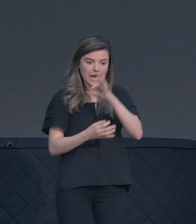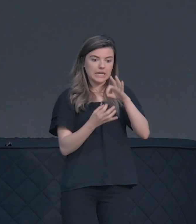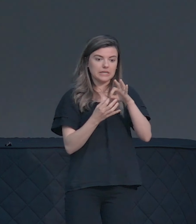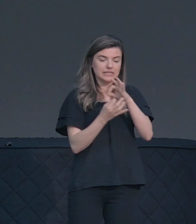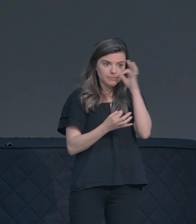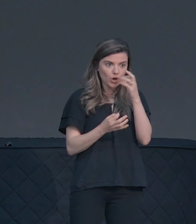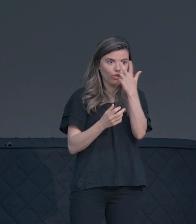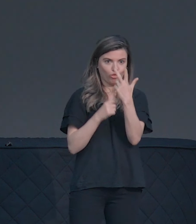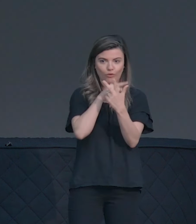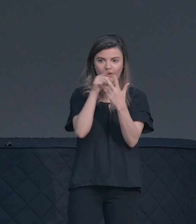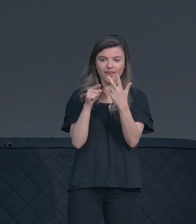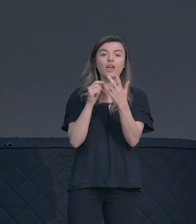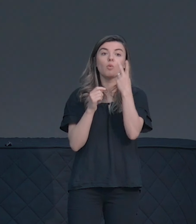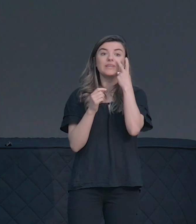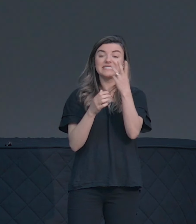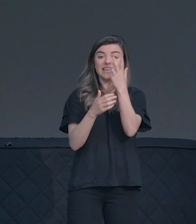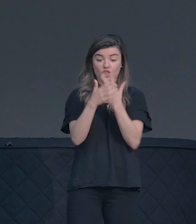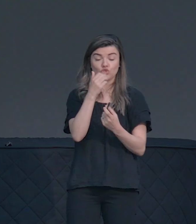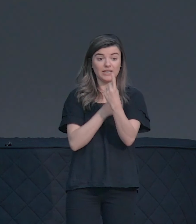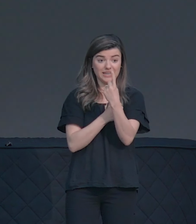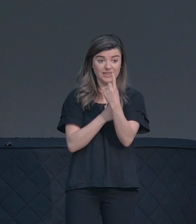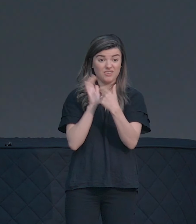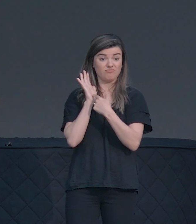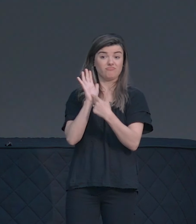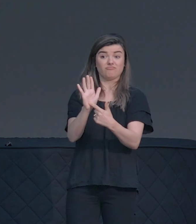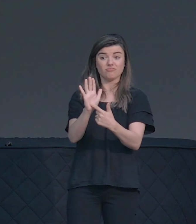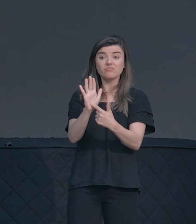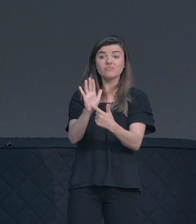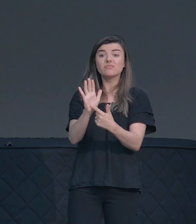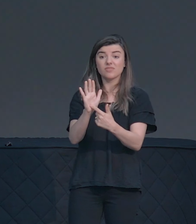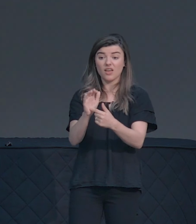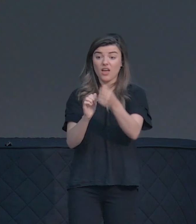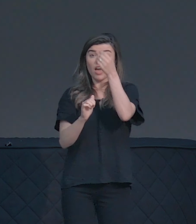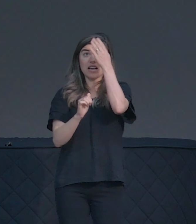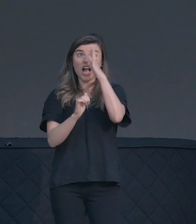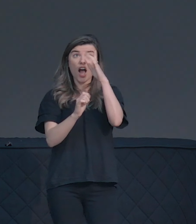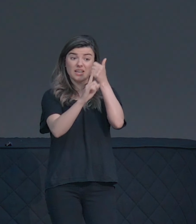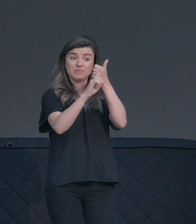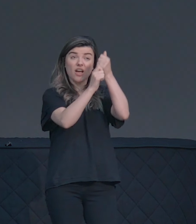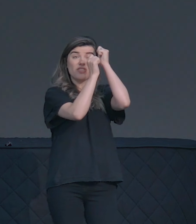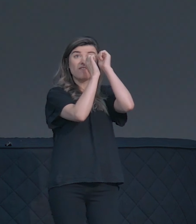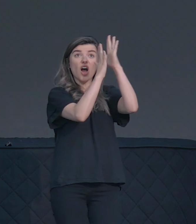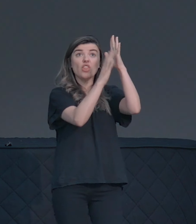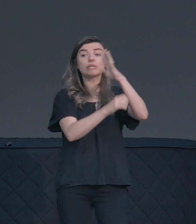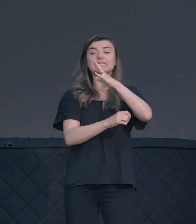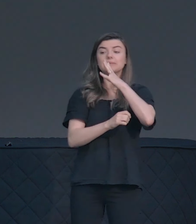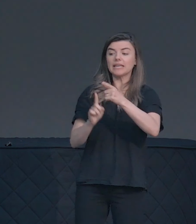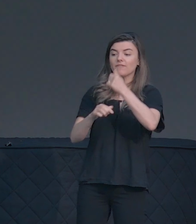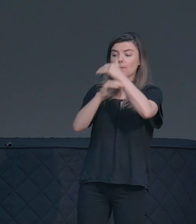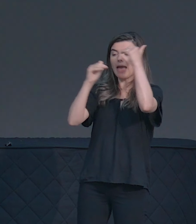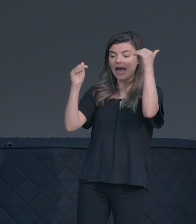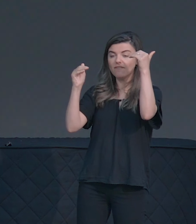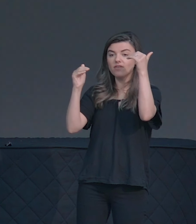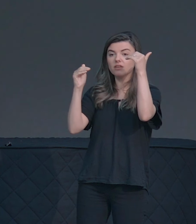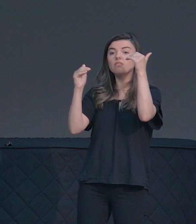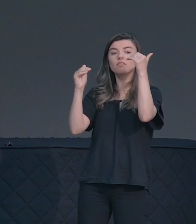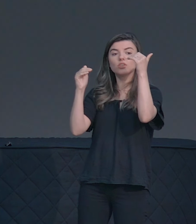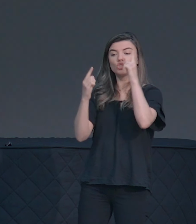And we see the Trinity on display here. God is the Father, the one speaking from heaven over his